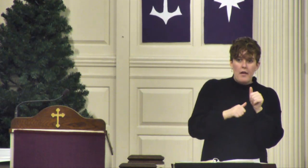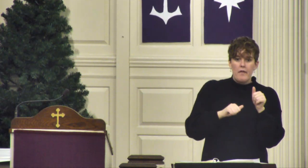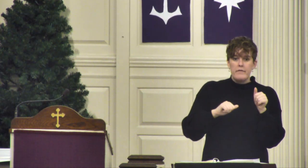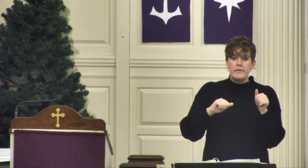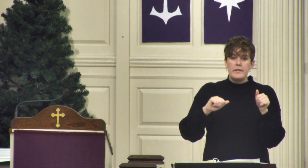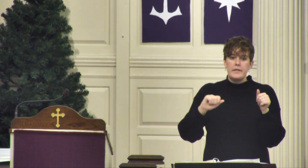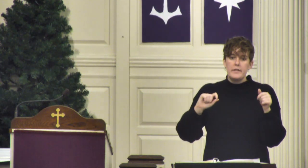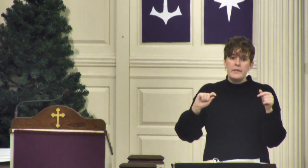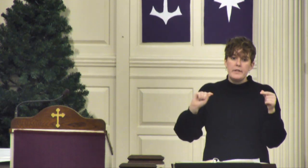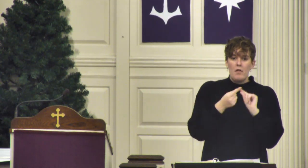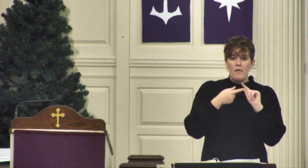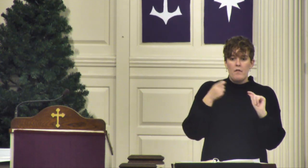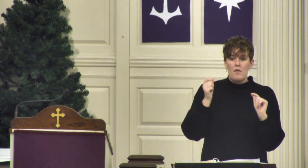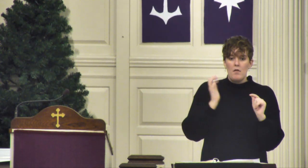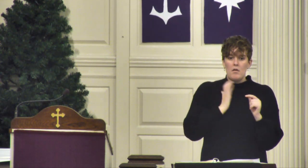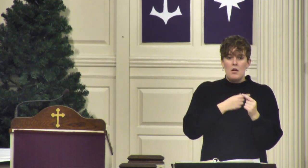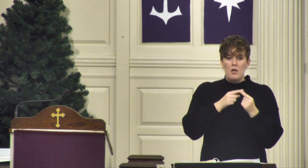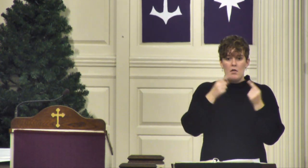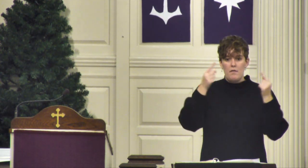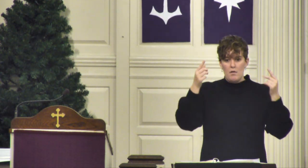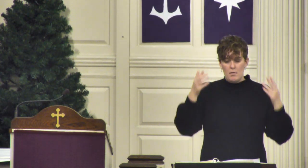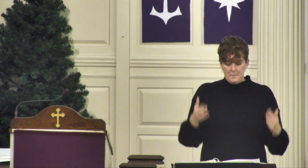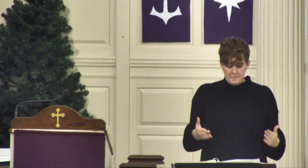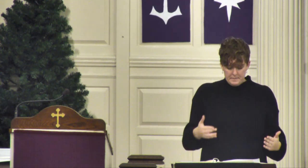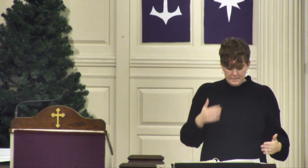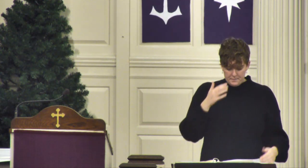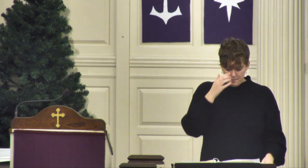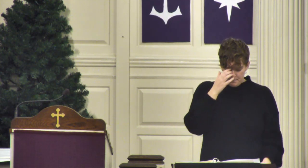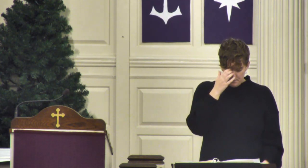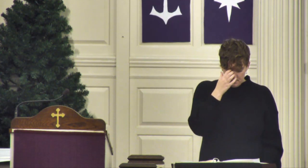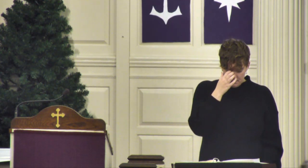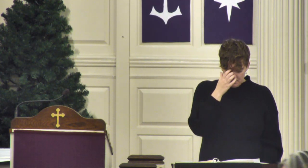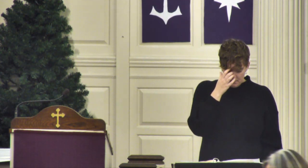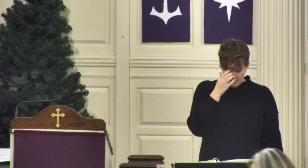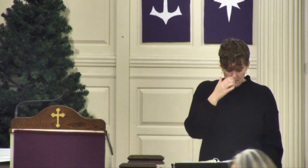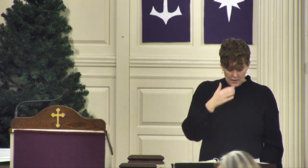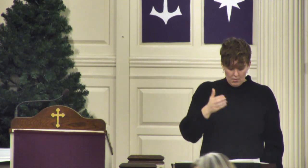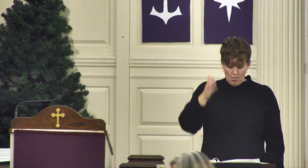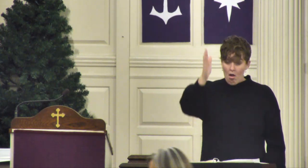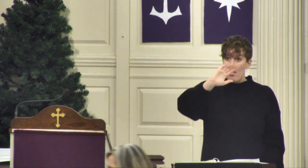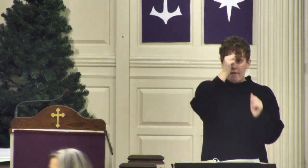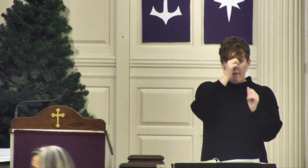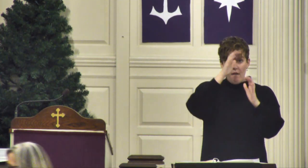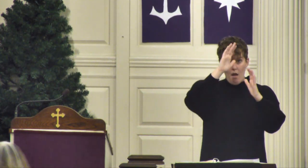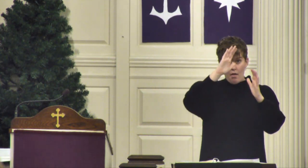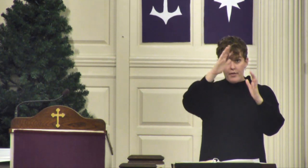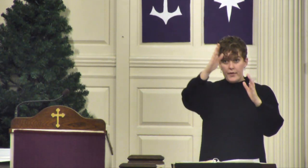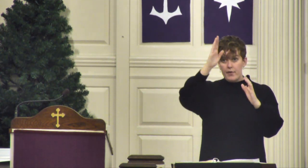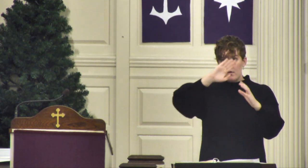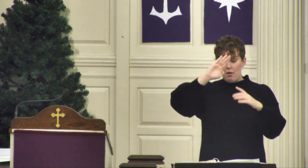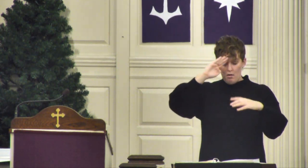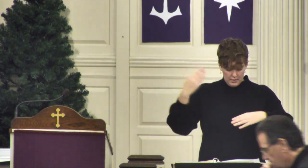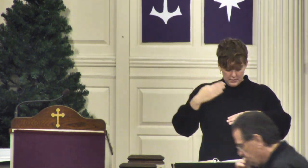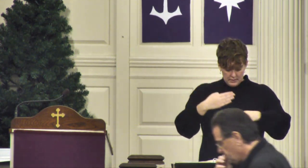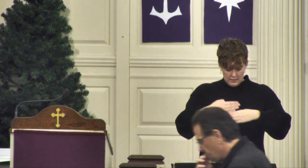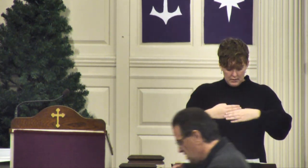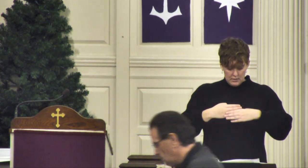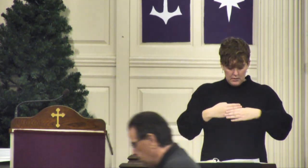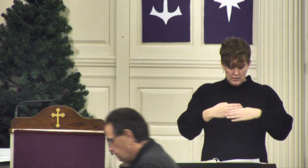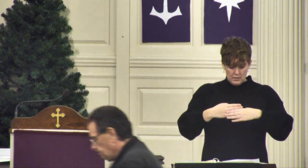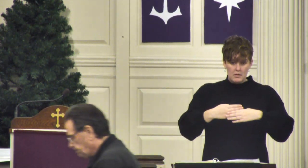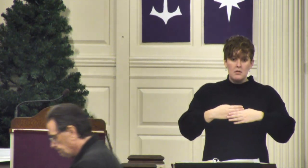every insult of the foe. To God the Father, God the